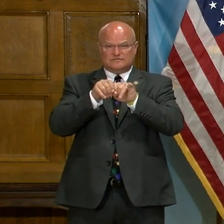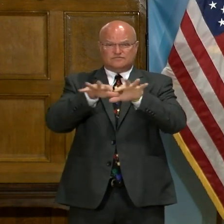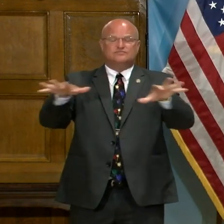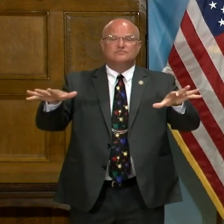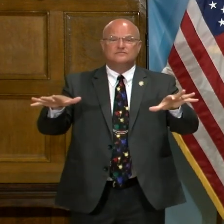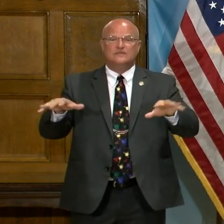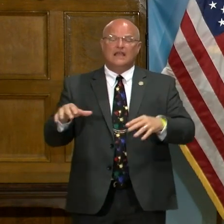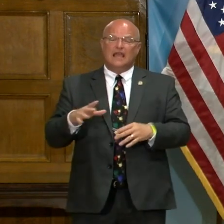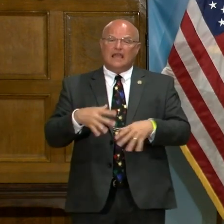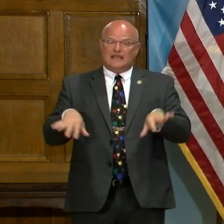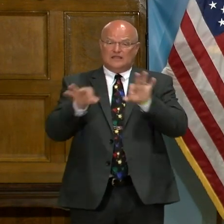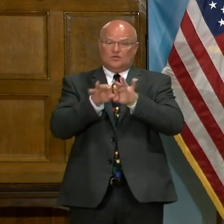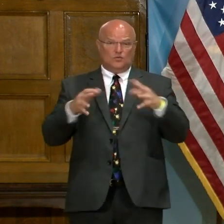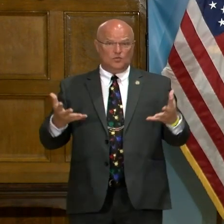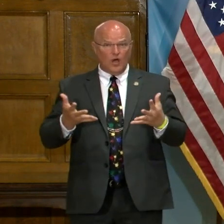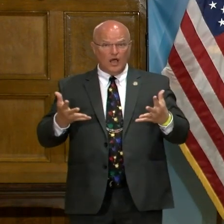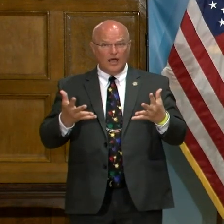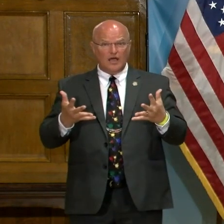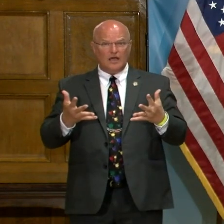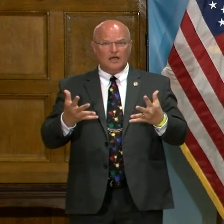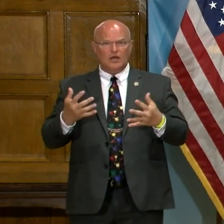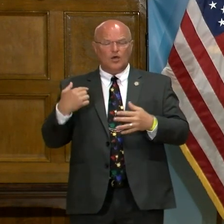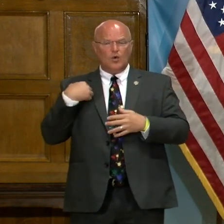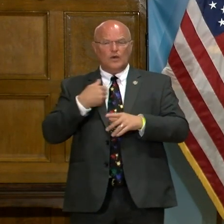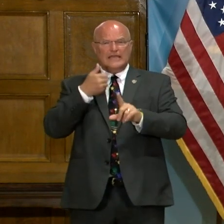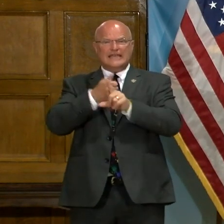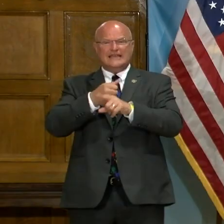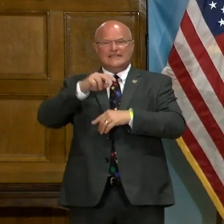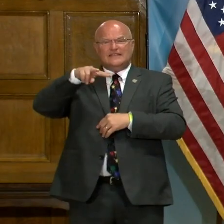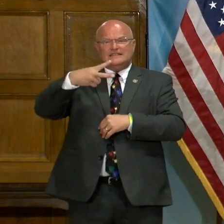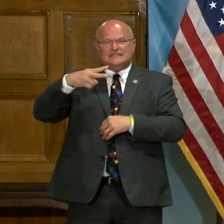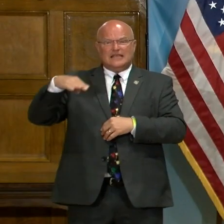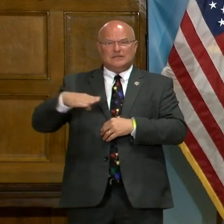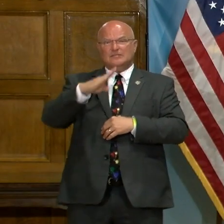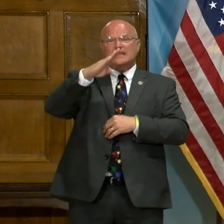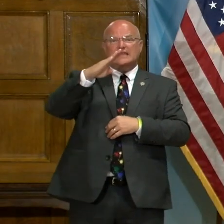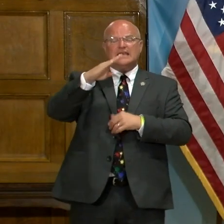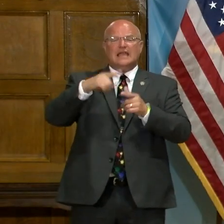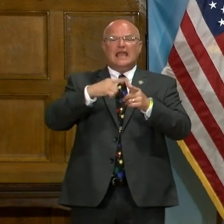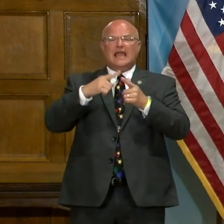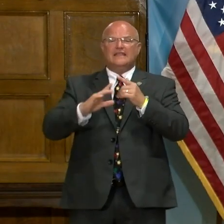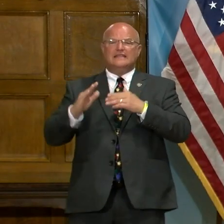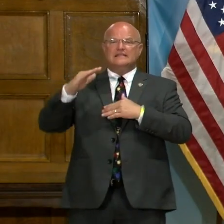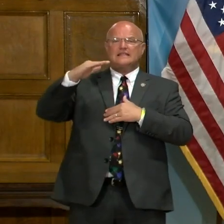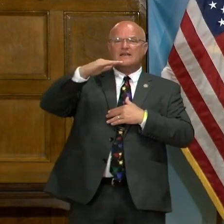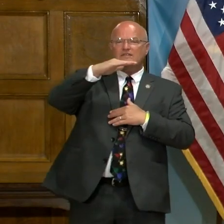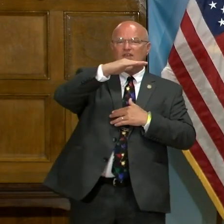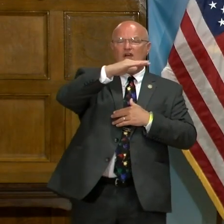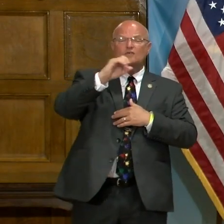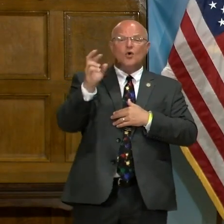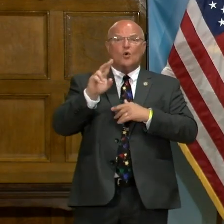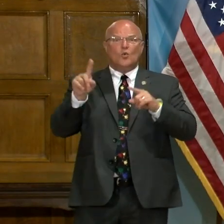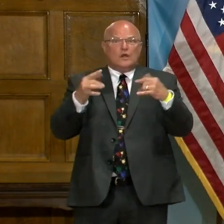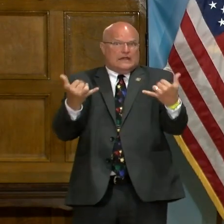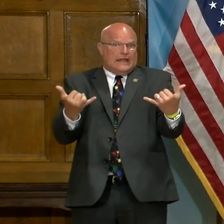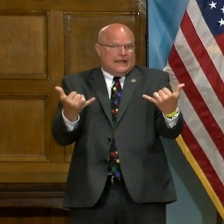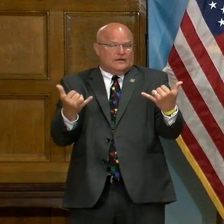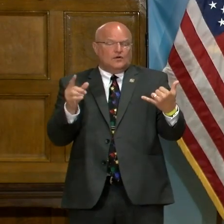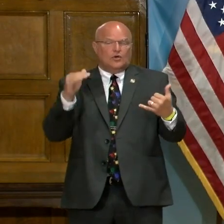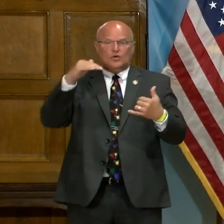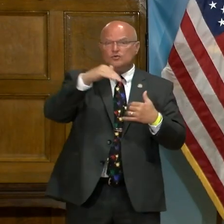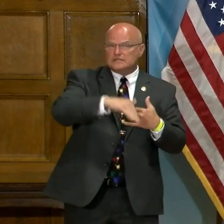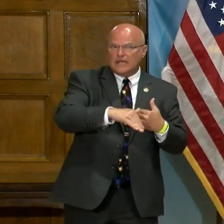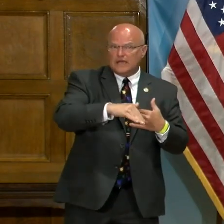critical point is whether we are at our second peak and we'll start leveling off, or where we go from here, or